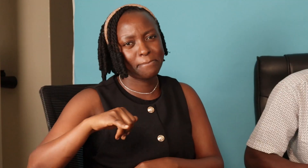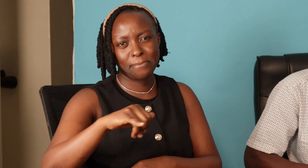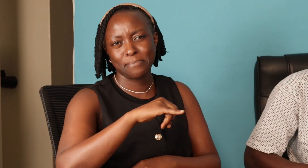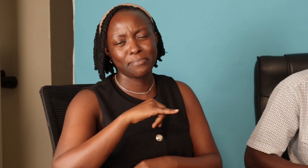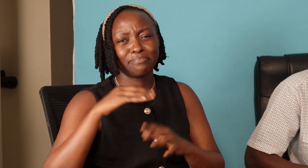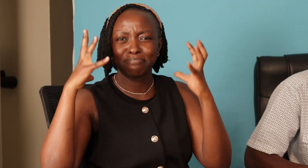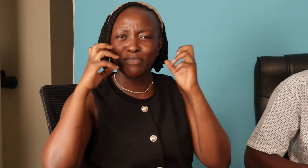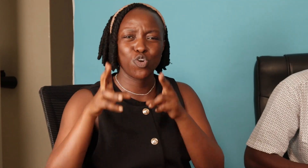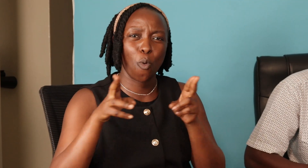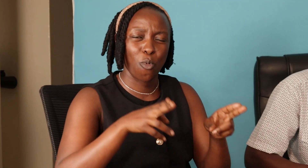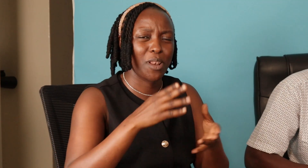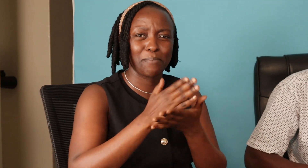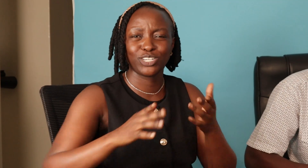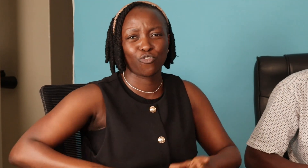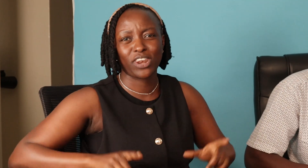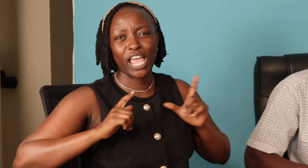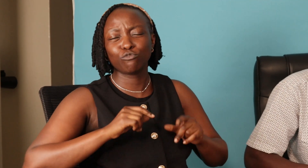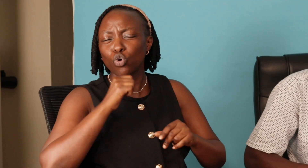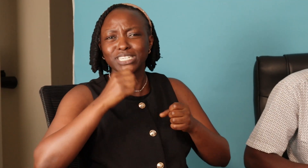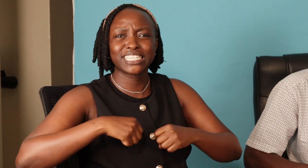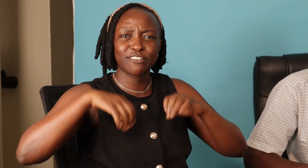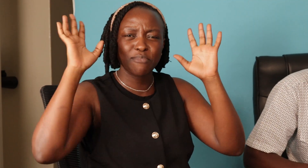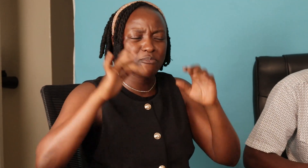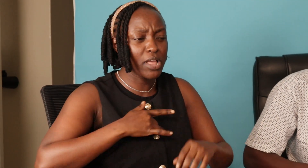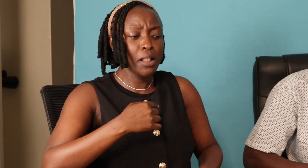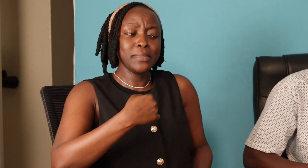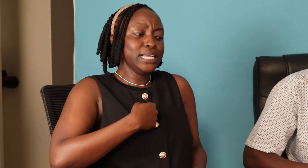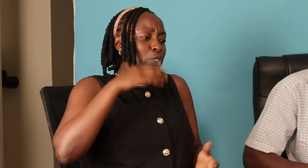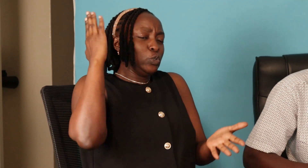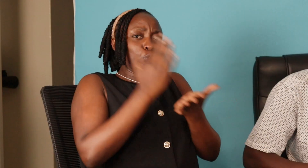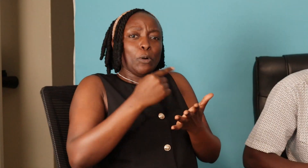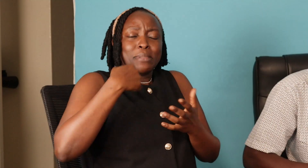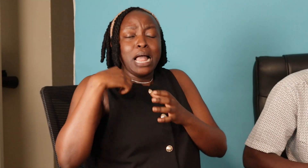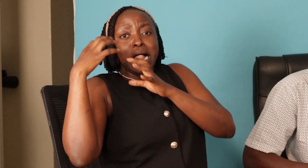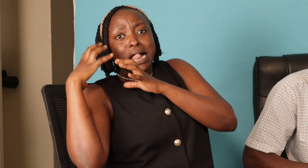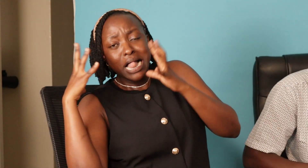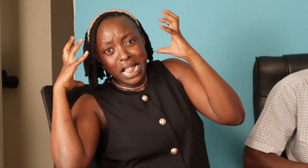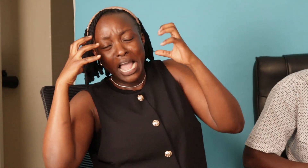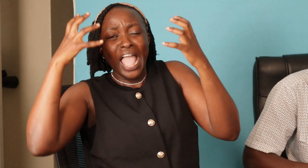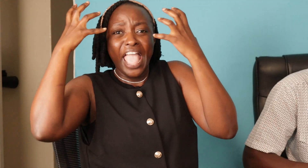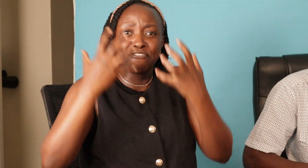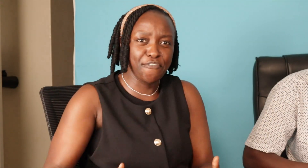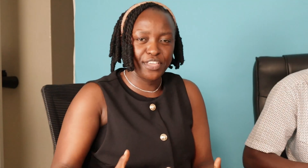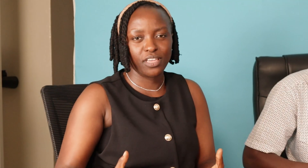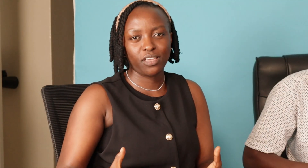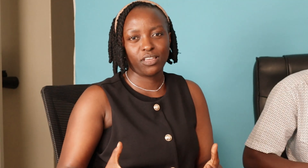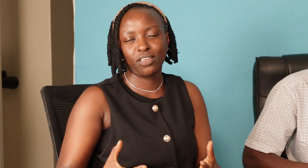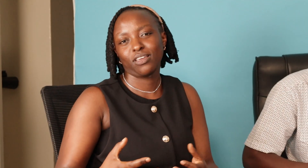stress. We all have challenges. And these are a normal part of life. So don't give up. Don't say, hey, I'm so overwhelmed. My